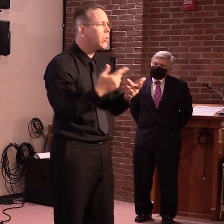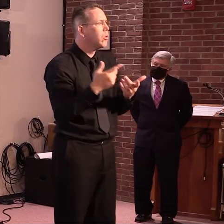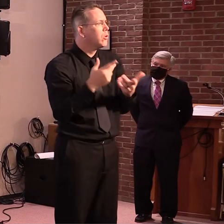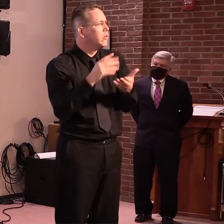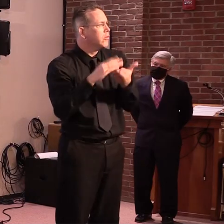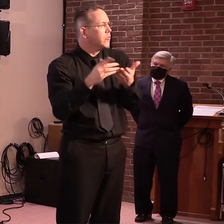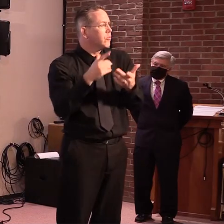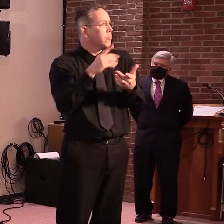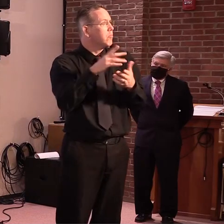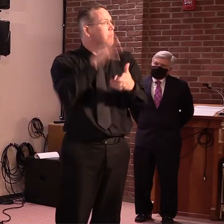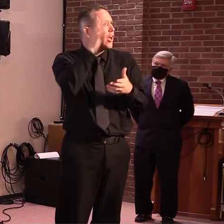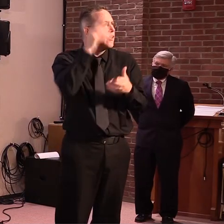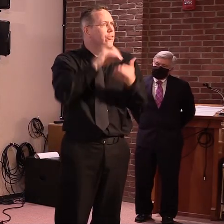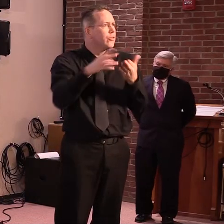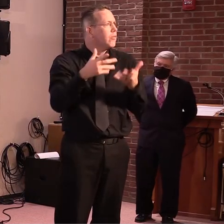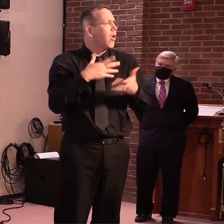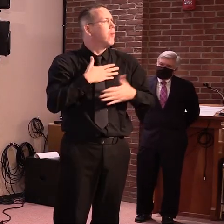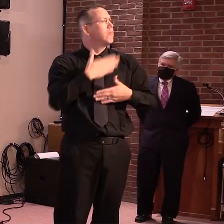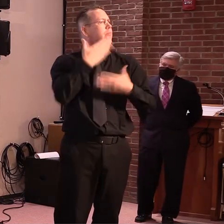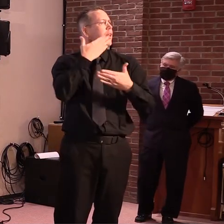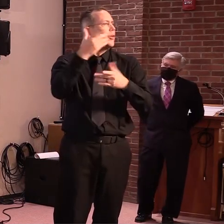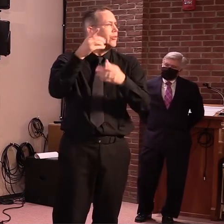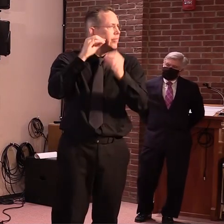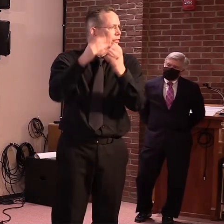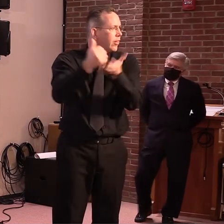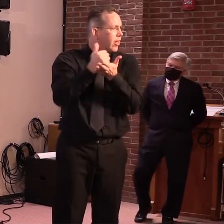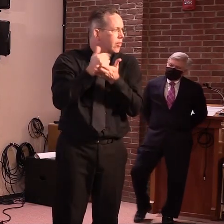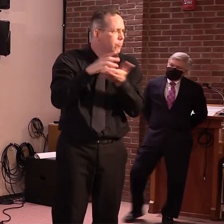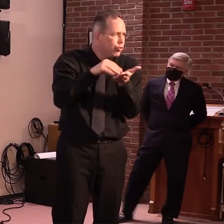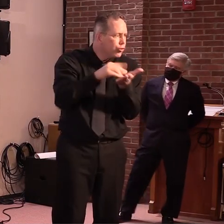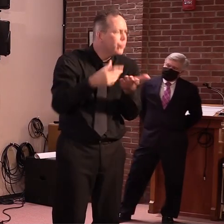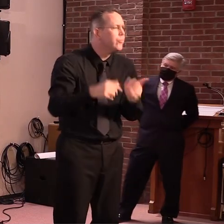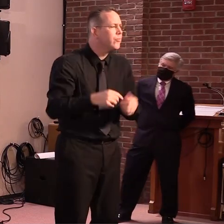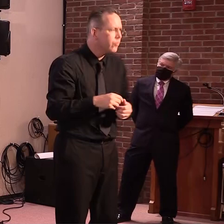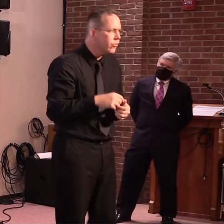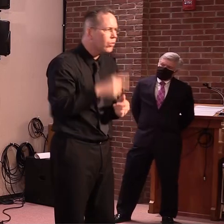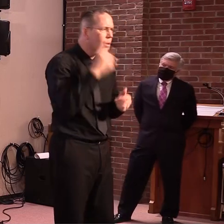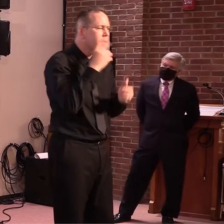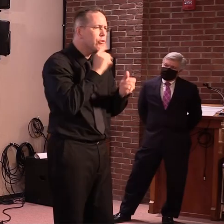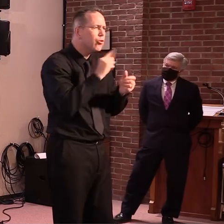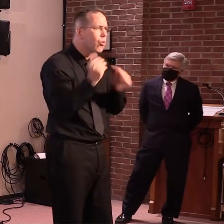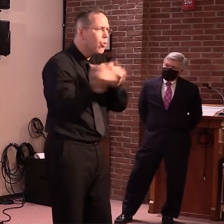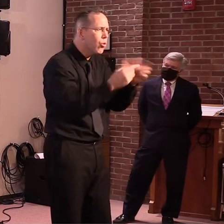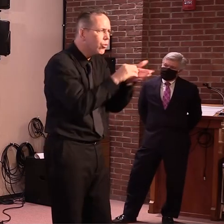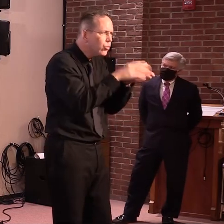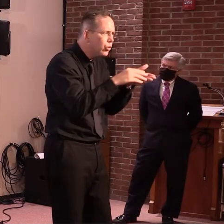all of our students have access to high quality instructional materials online or in person inside our schools.